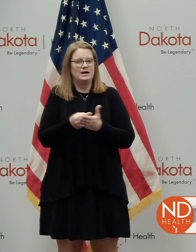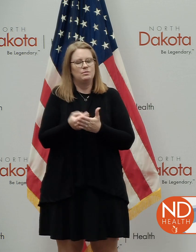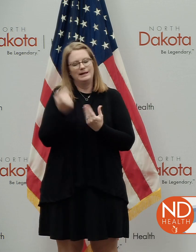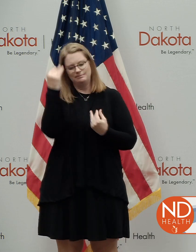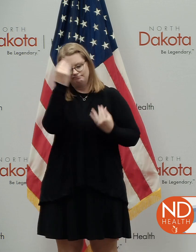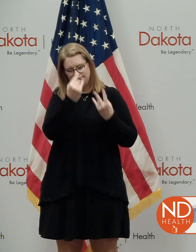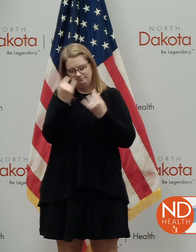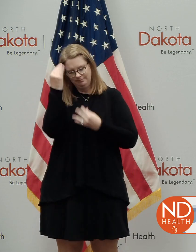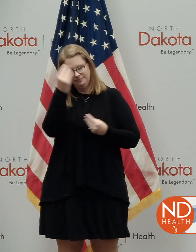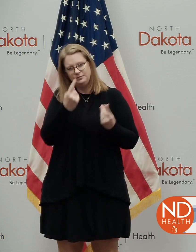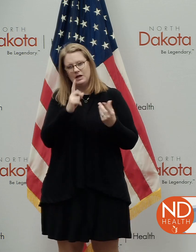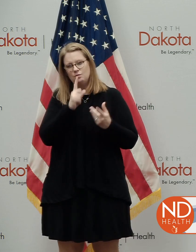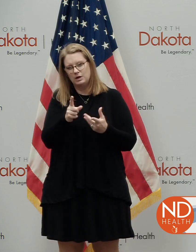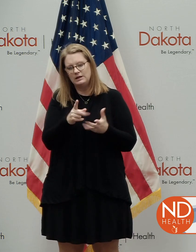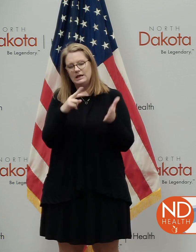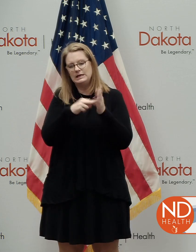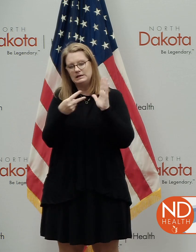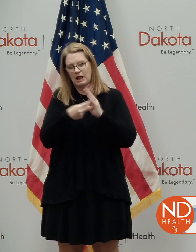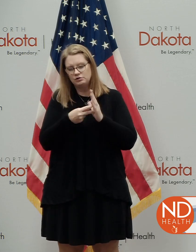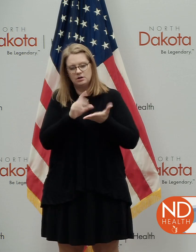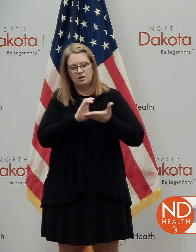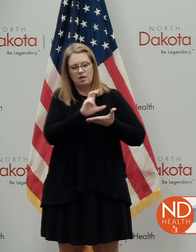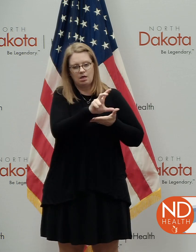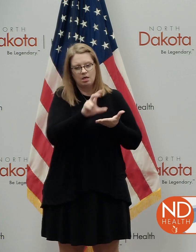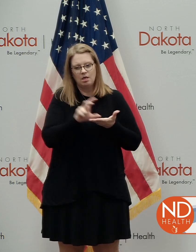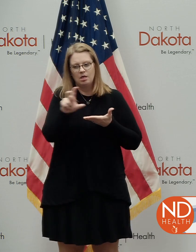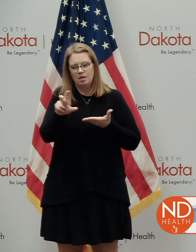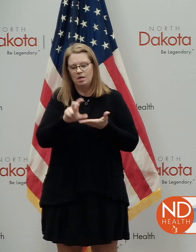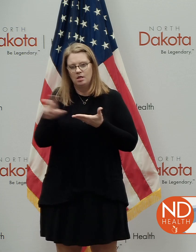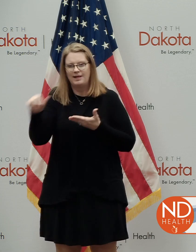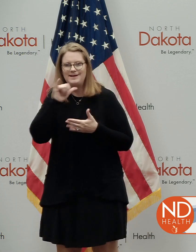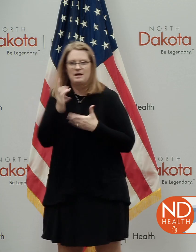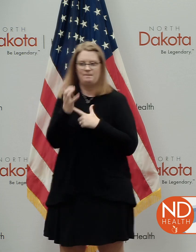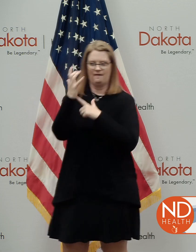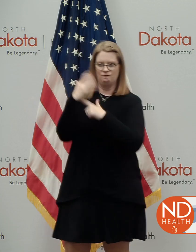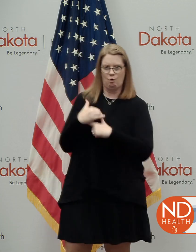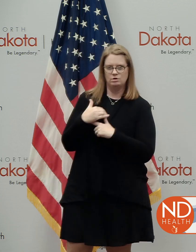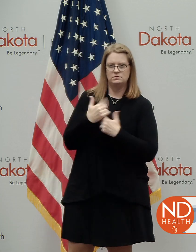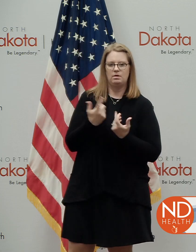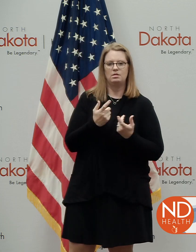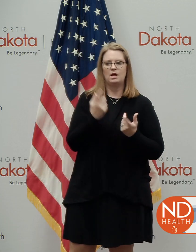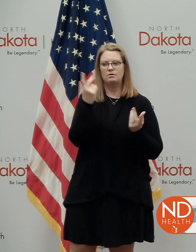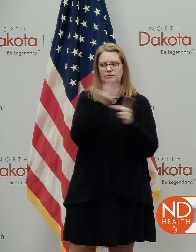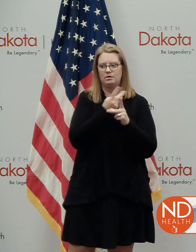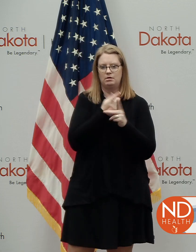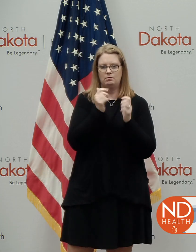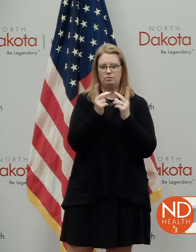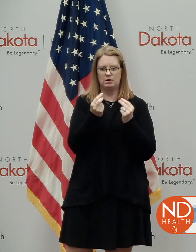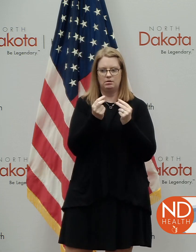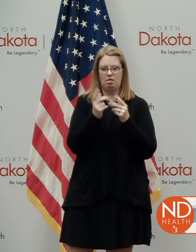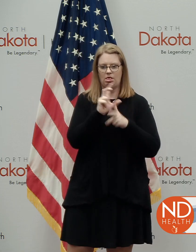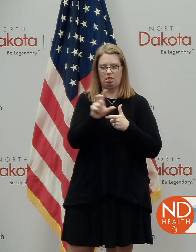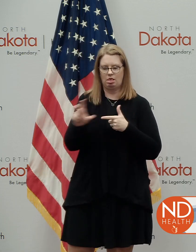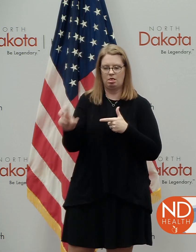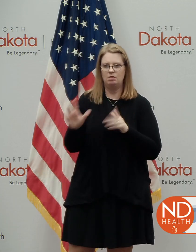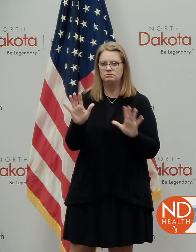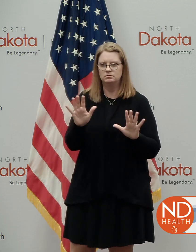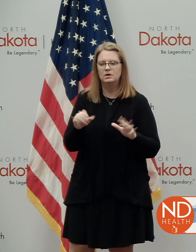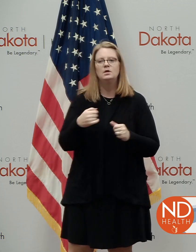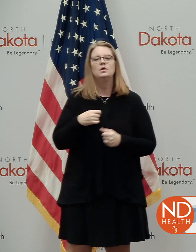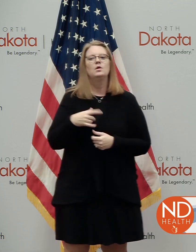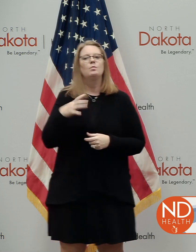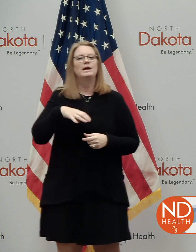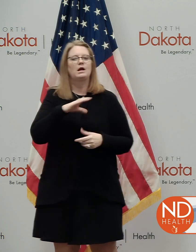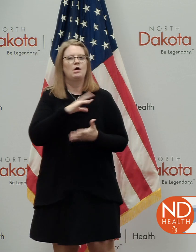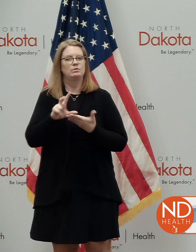also allows for them to be intentionally allocated rather than being forced to be spent down. When Congress allocated these funds, it